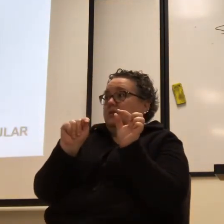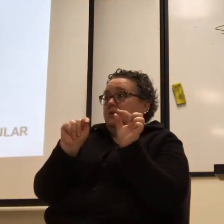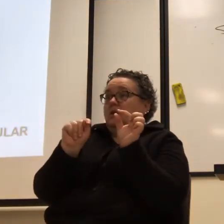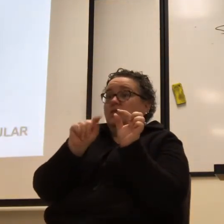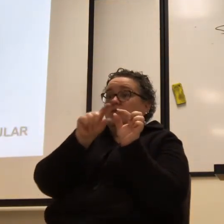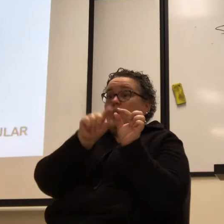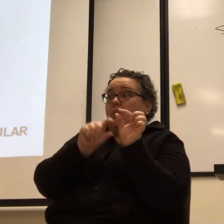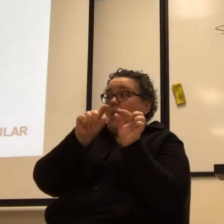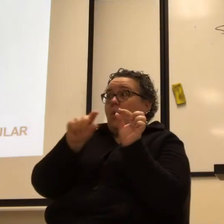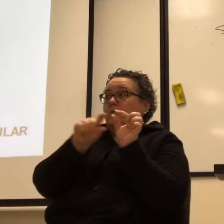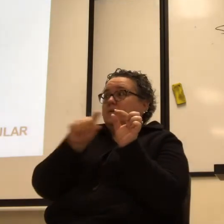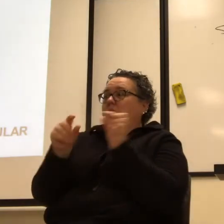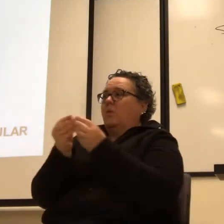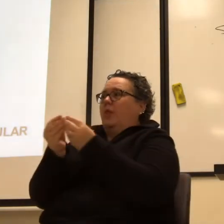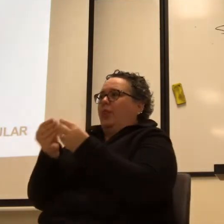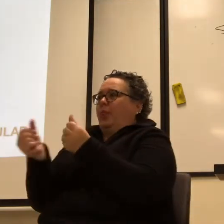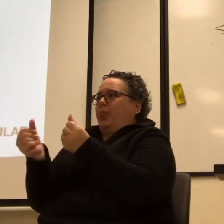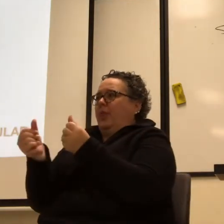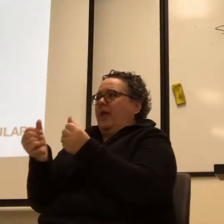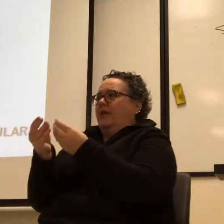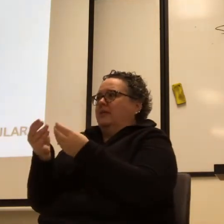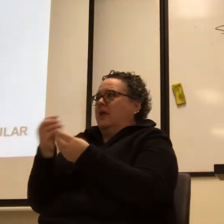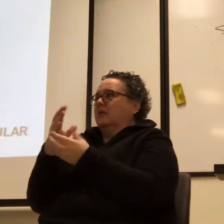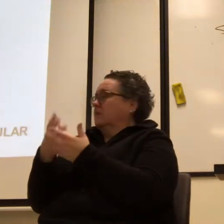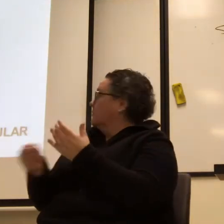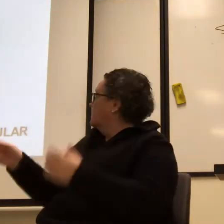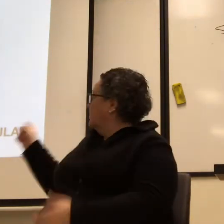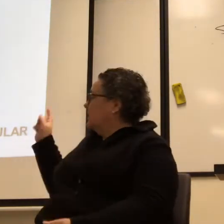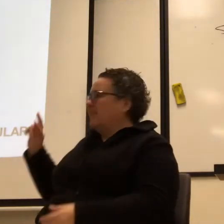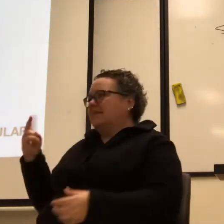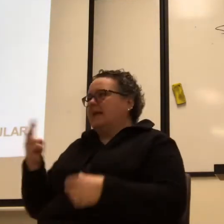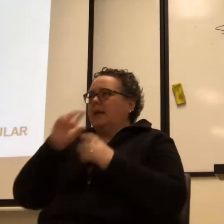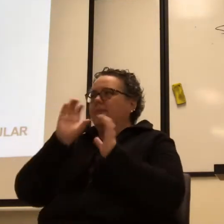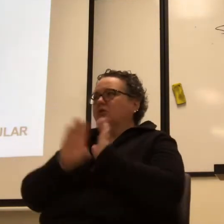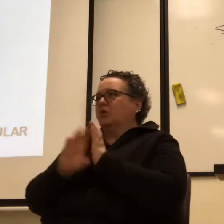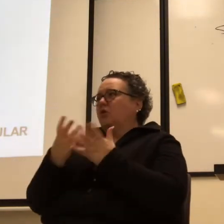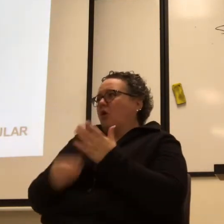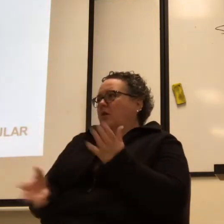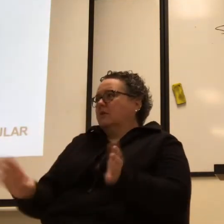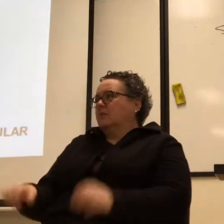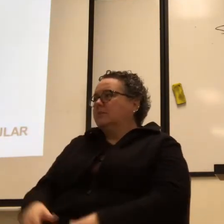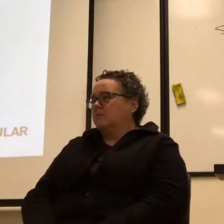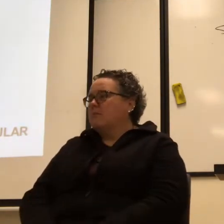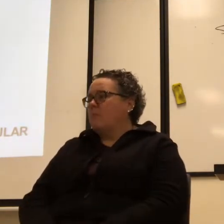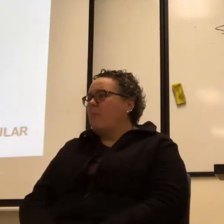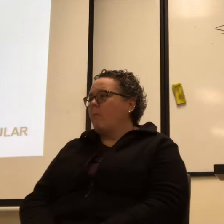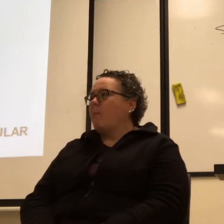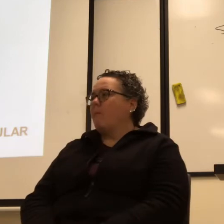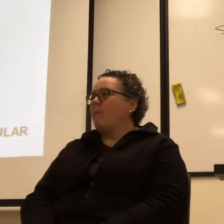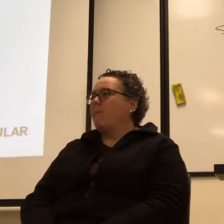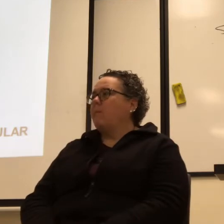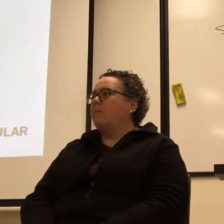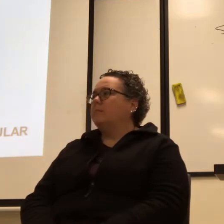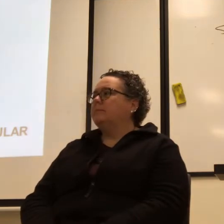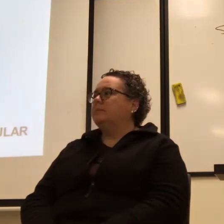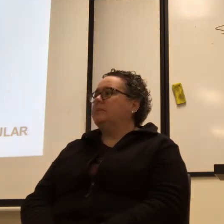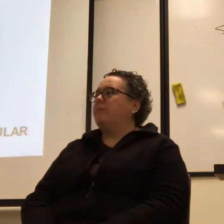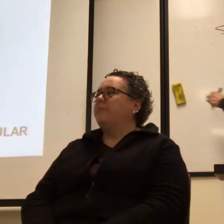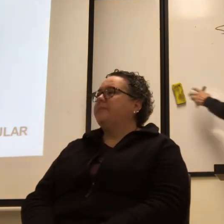All right, moving on. Epithelial tissue is glandular, but you could have unicellular or multicellular glands.